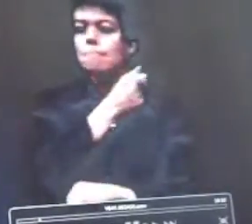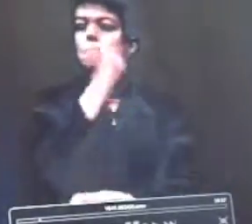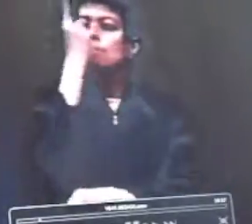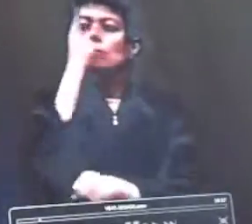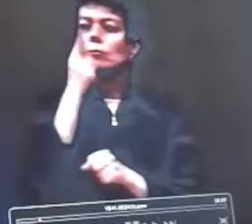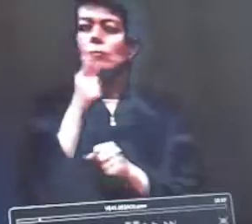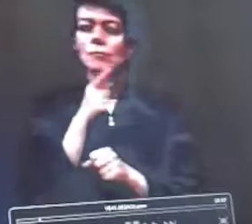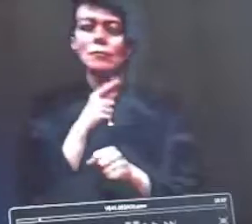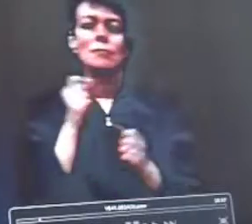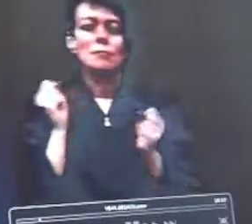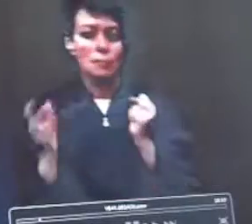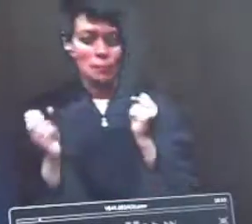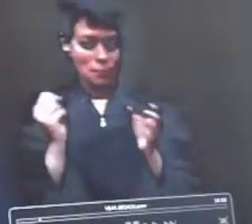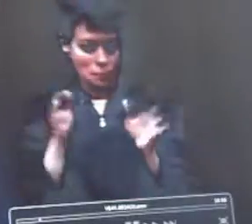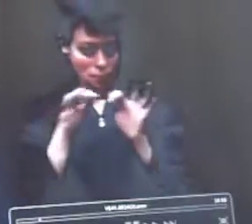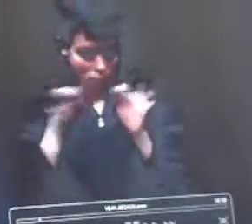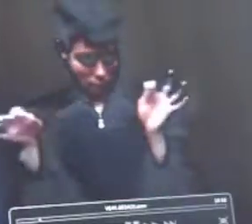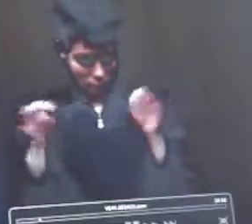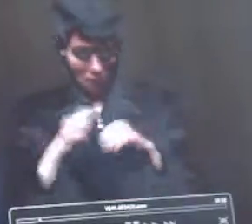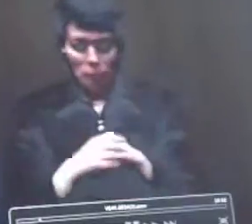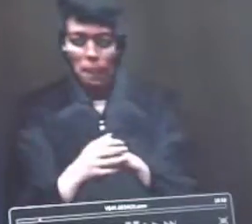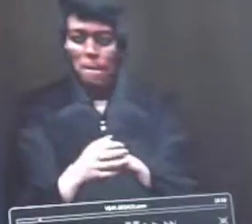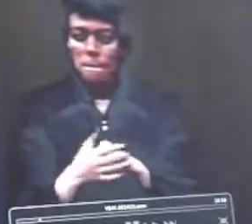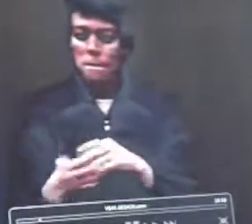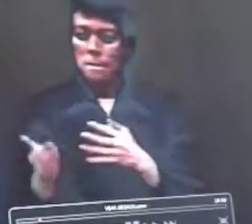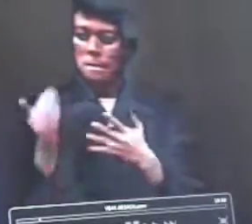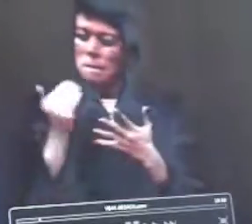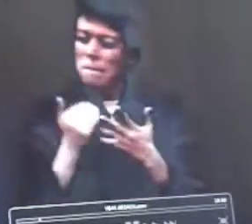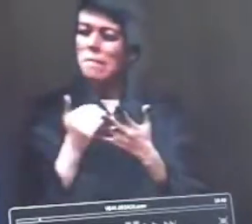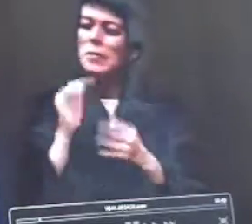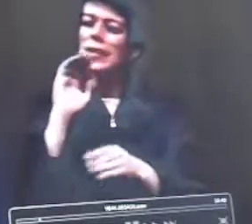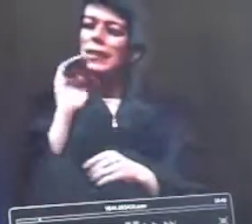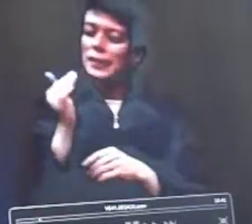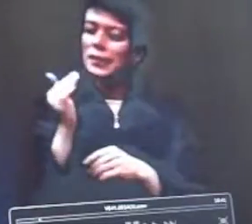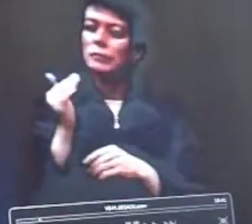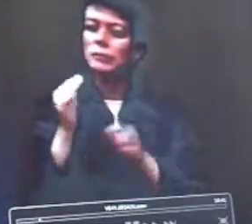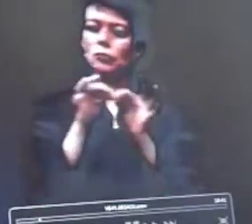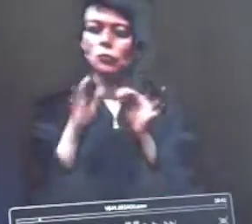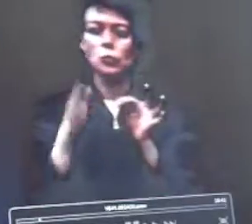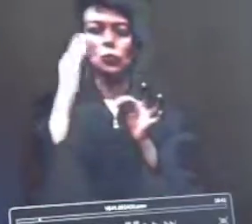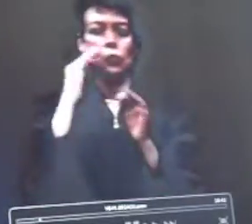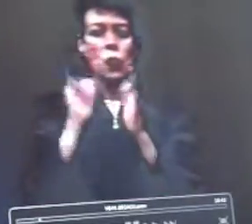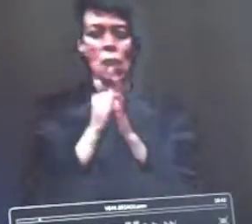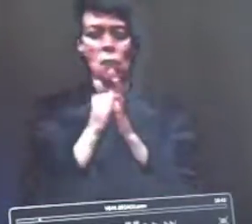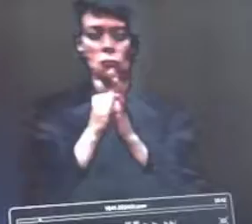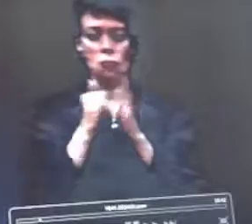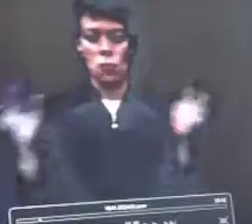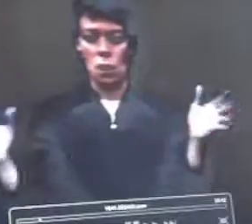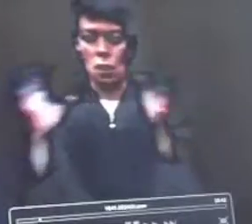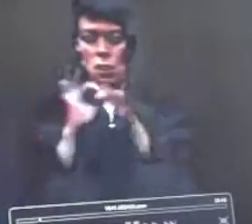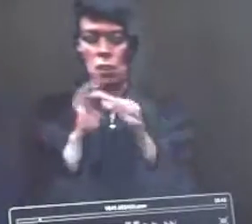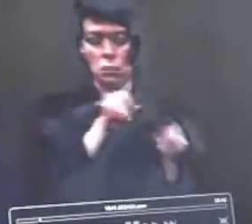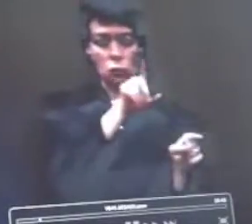analyze it fully for full understanding and express it more accurately. It seemed the interpreters